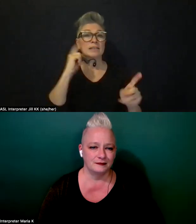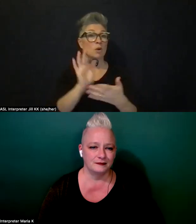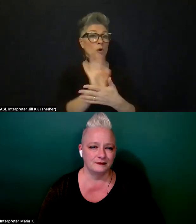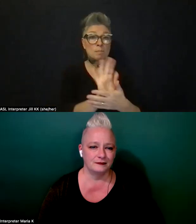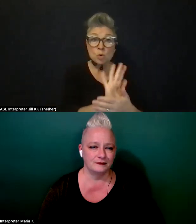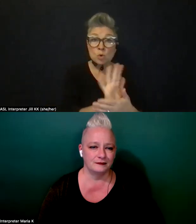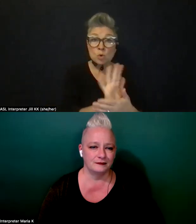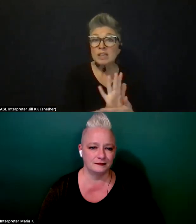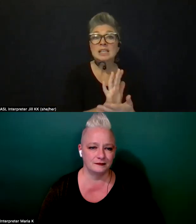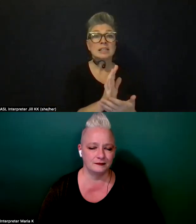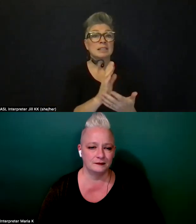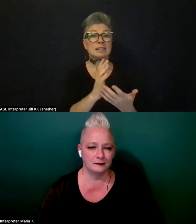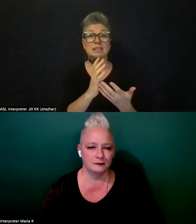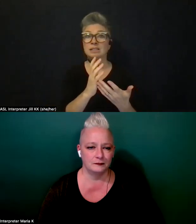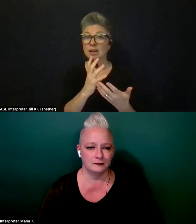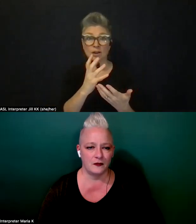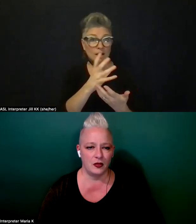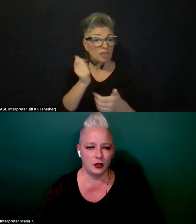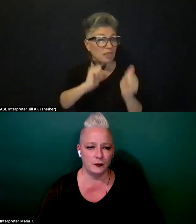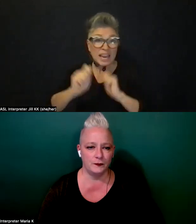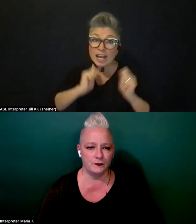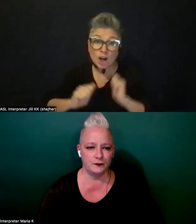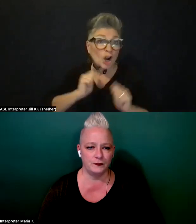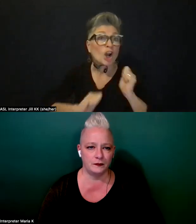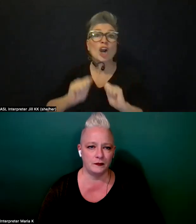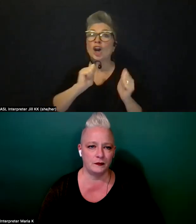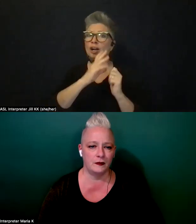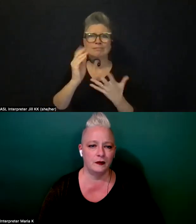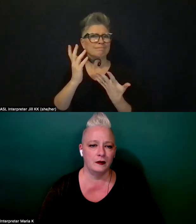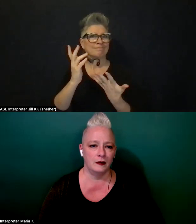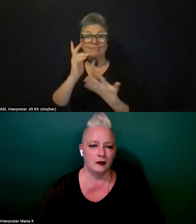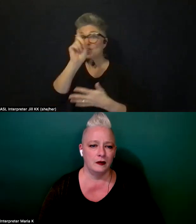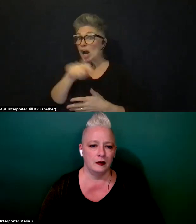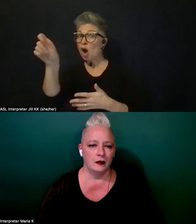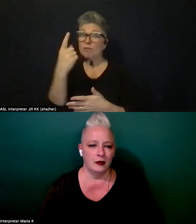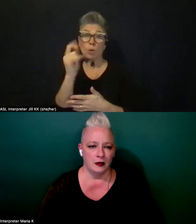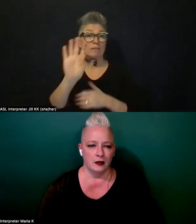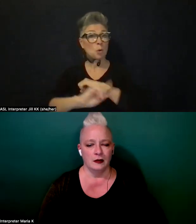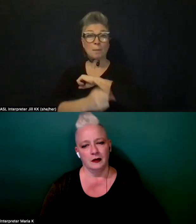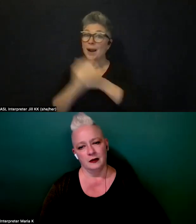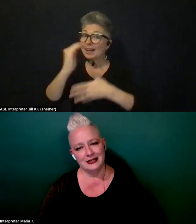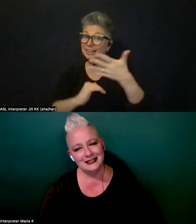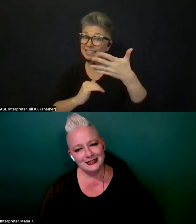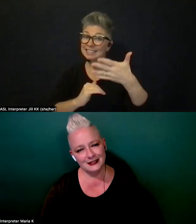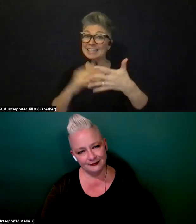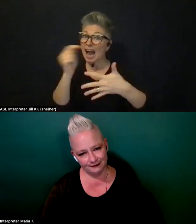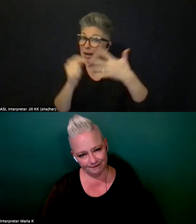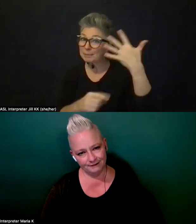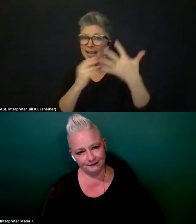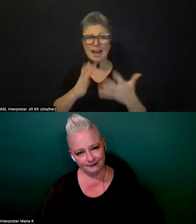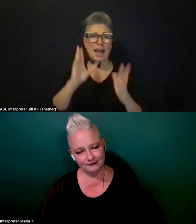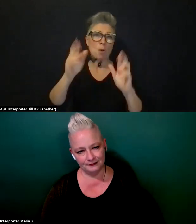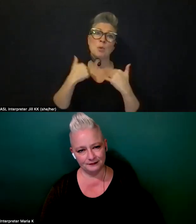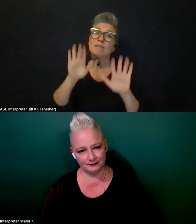movie, dinner, check off one of your bucket list items, and I hope you have a great, happy new